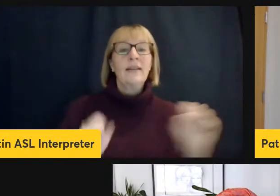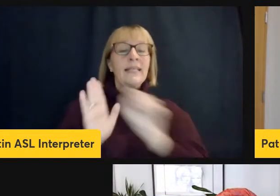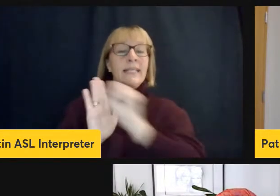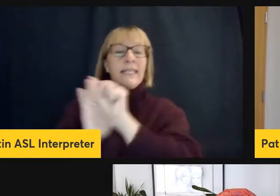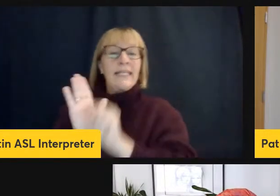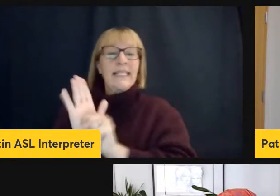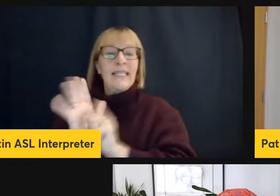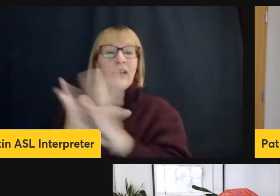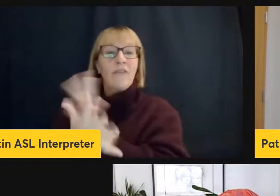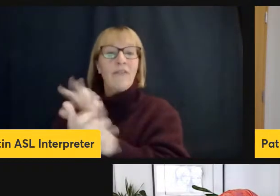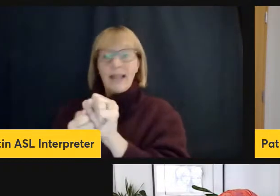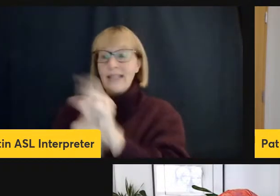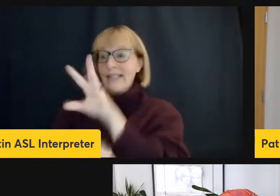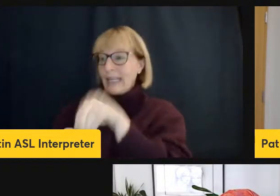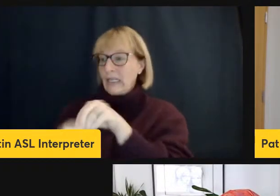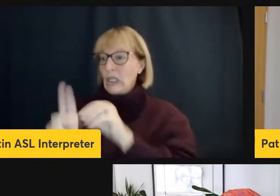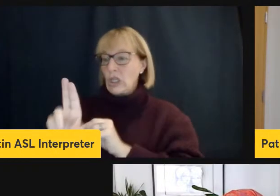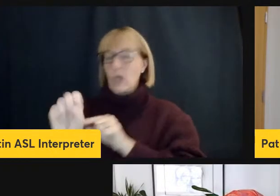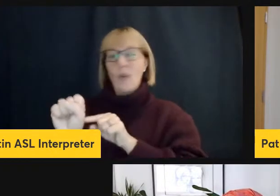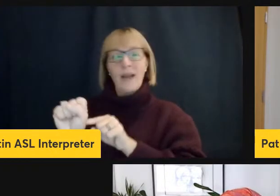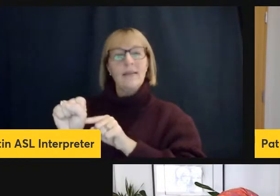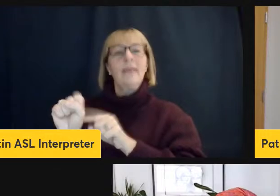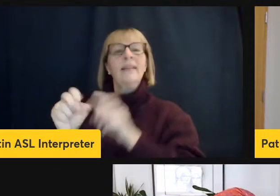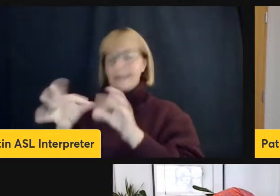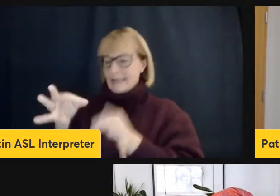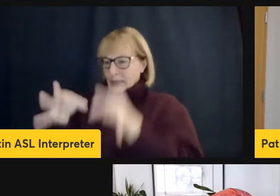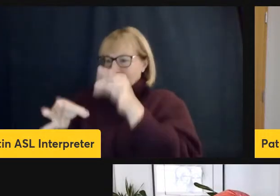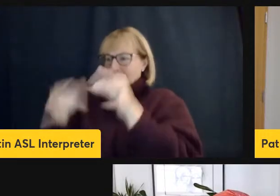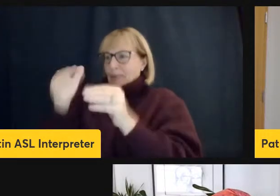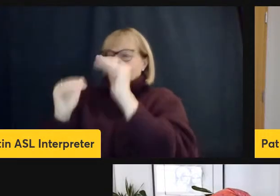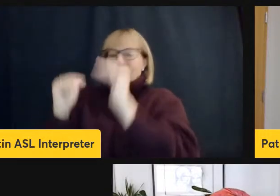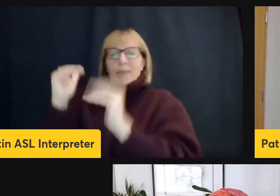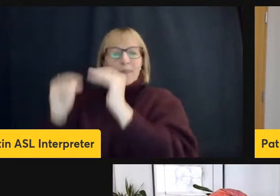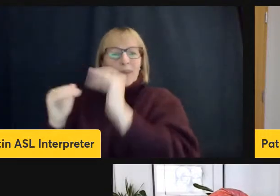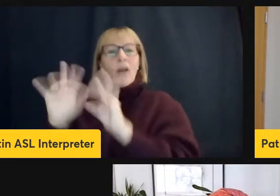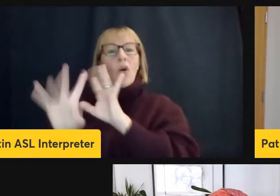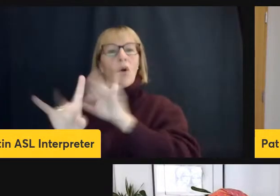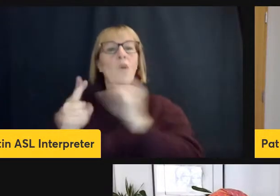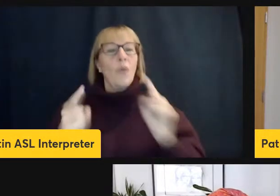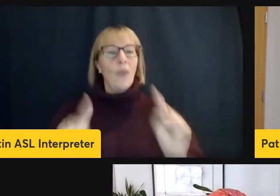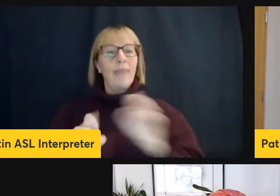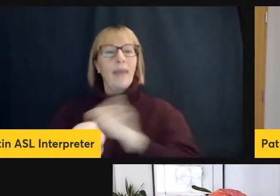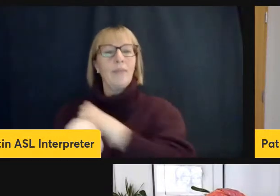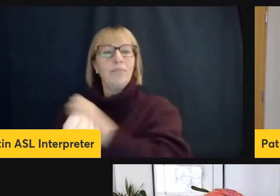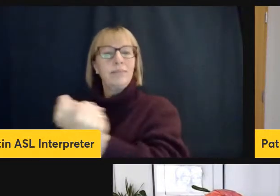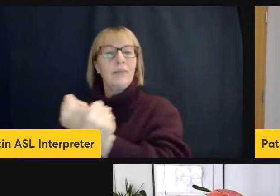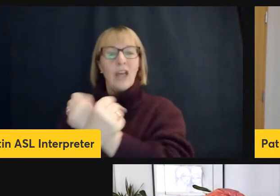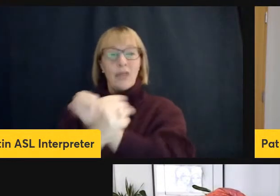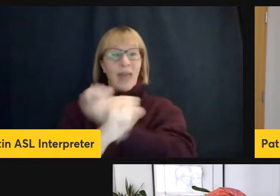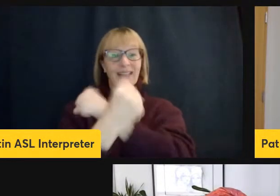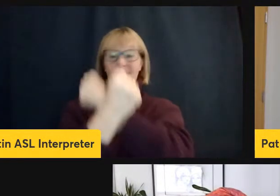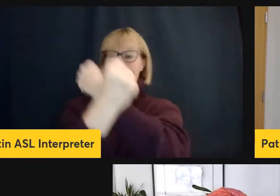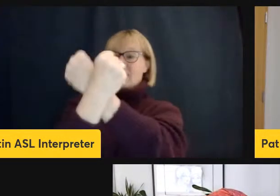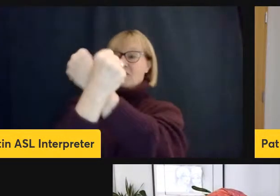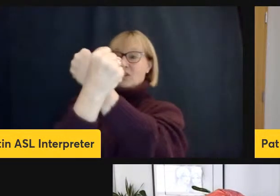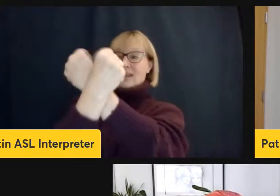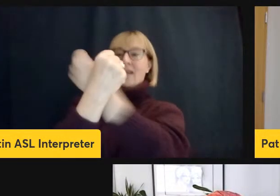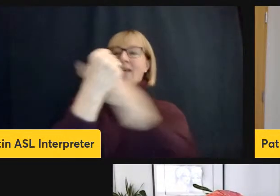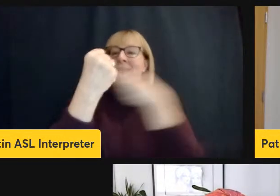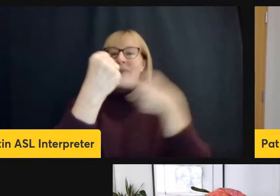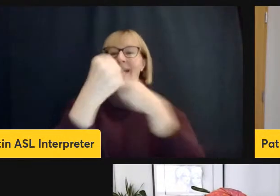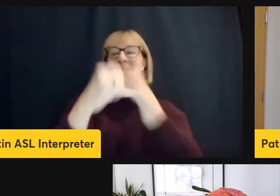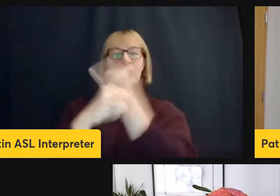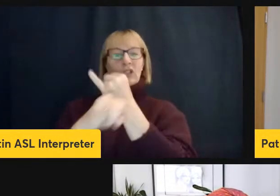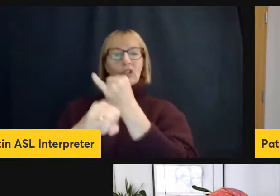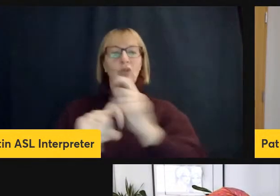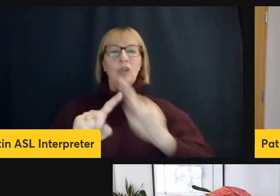increased and unjust higher levels of incarceration. So we see those afterlives of slavery, those institutions, while